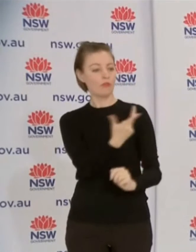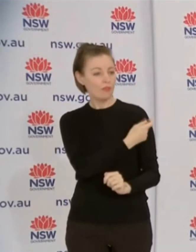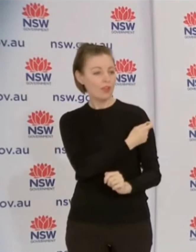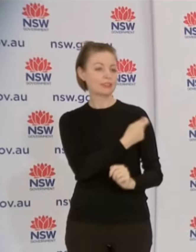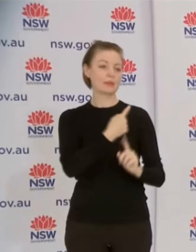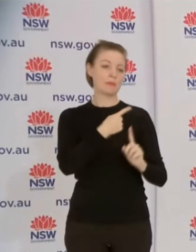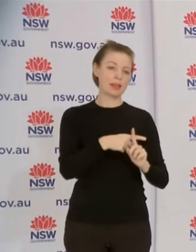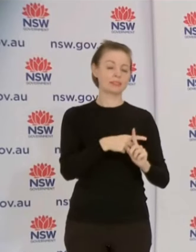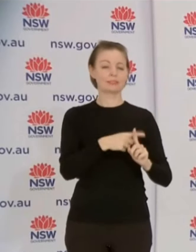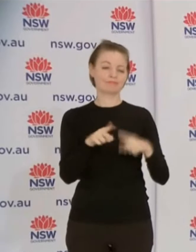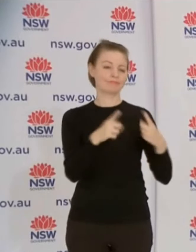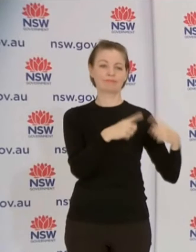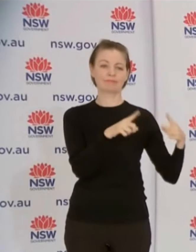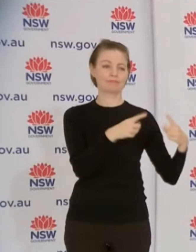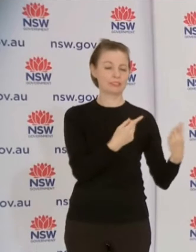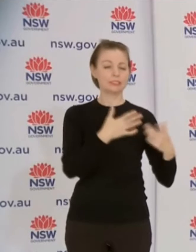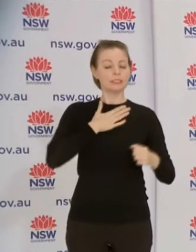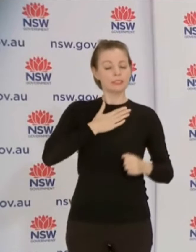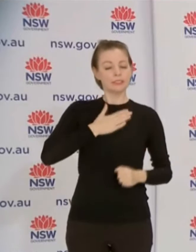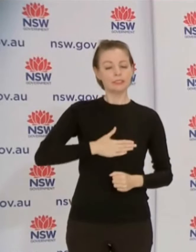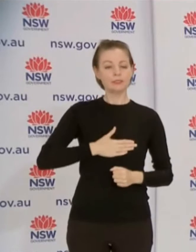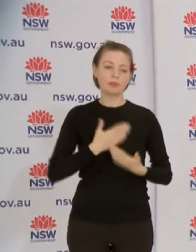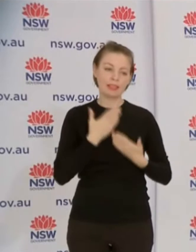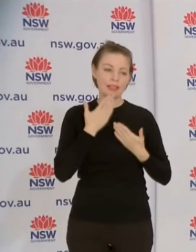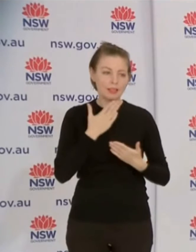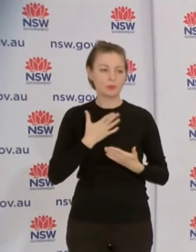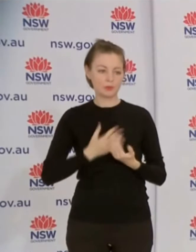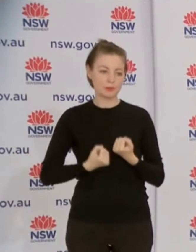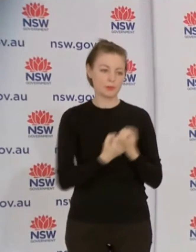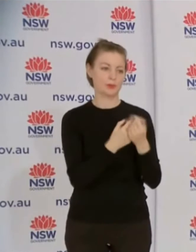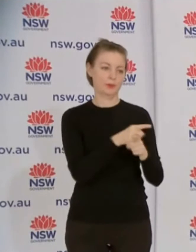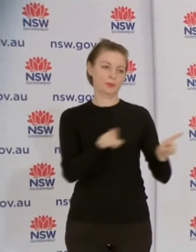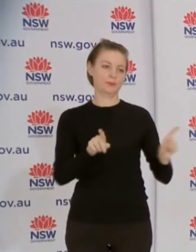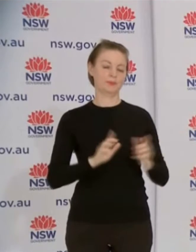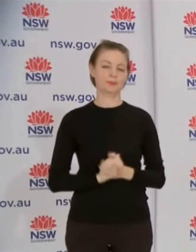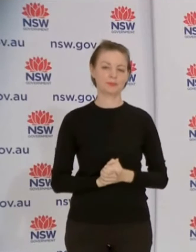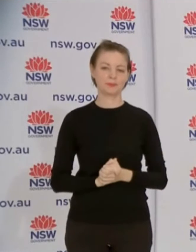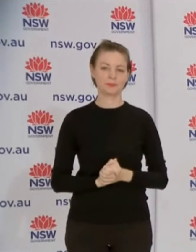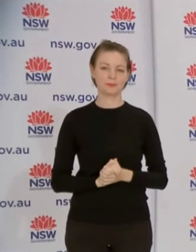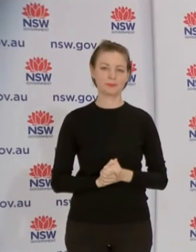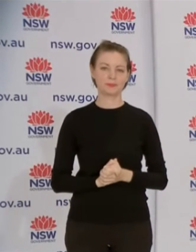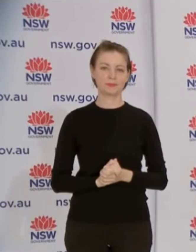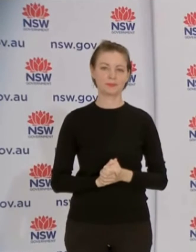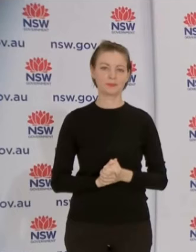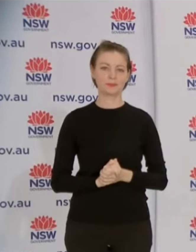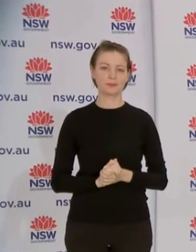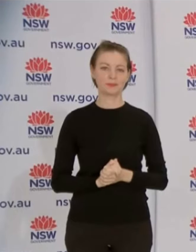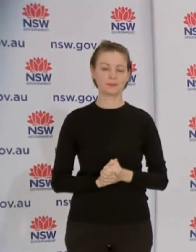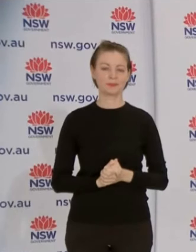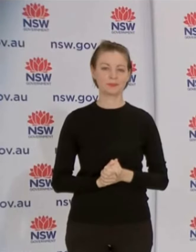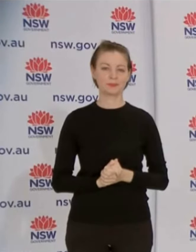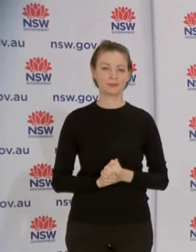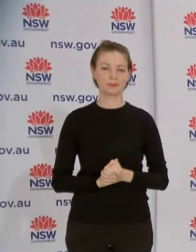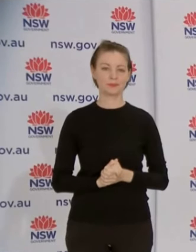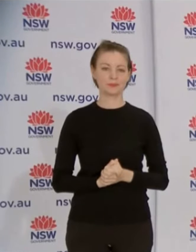support across many different areas of life to support you during these difficult times. I just wanted to also remind our citizens